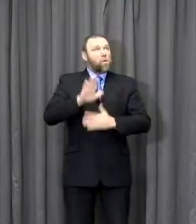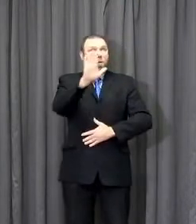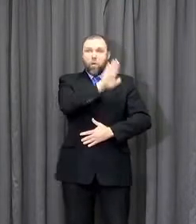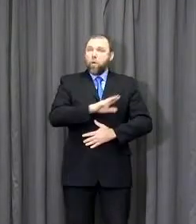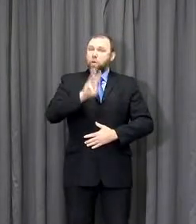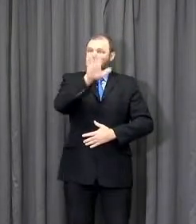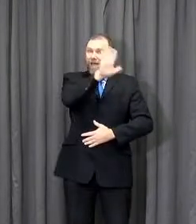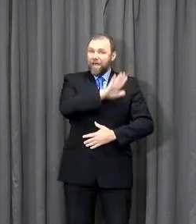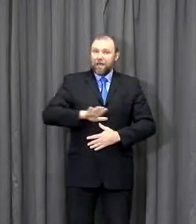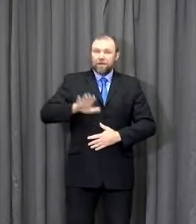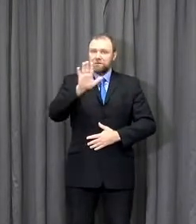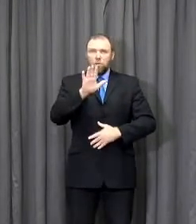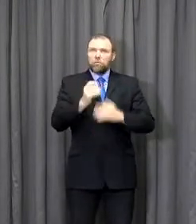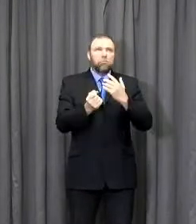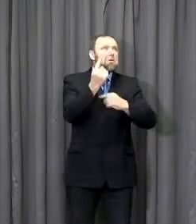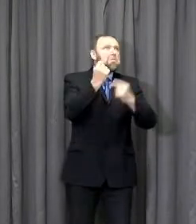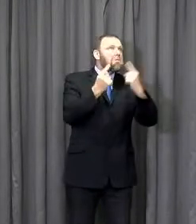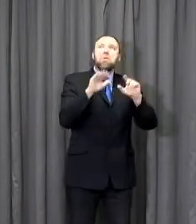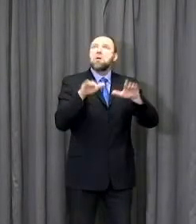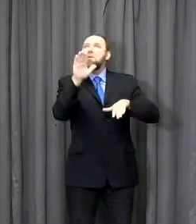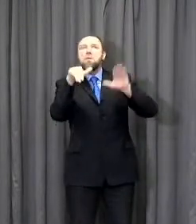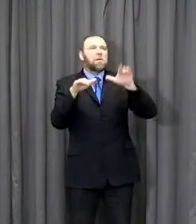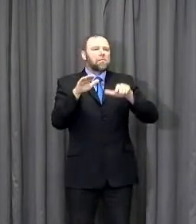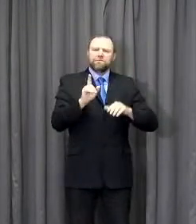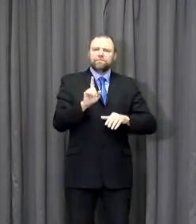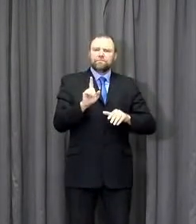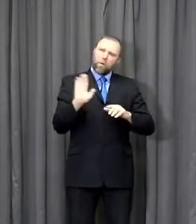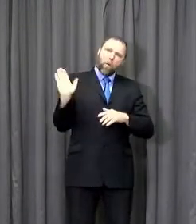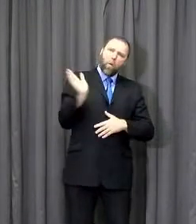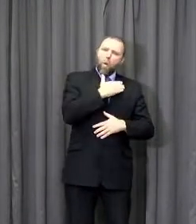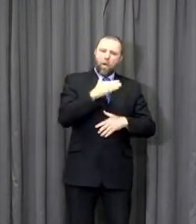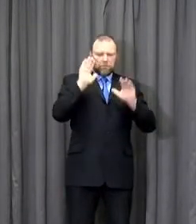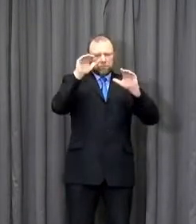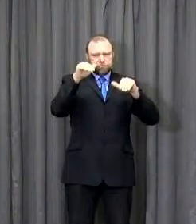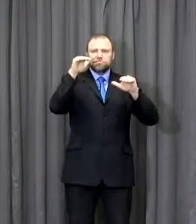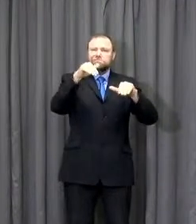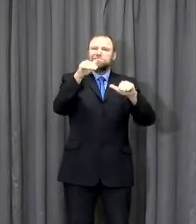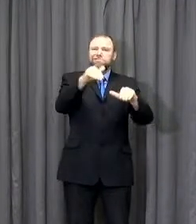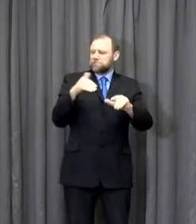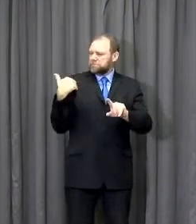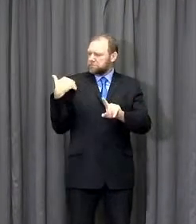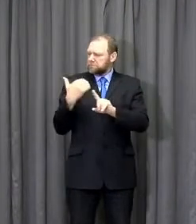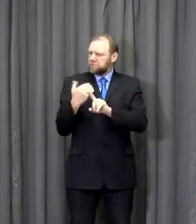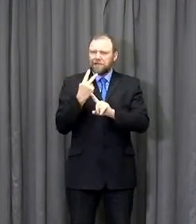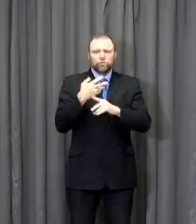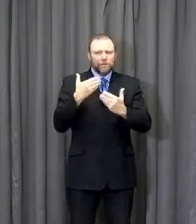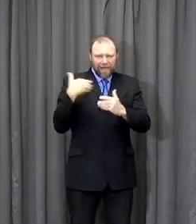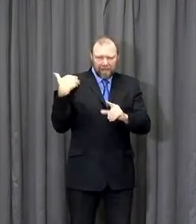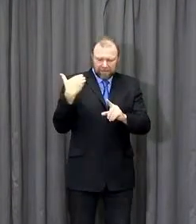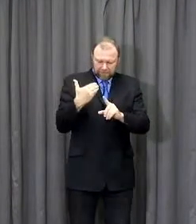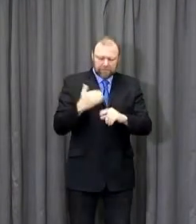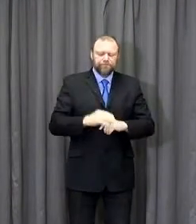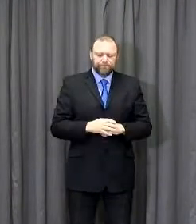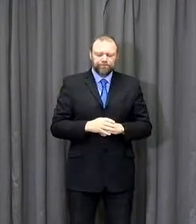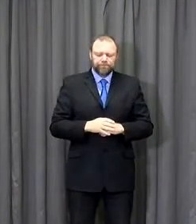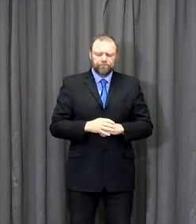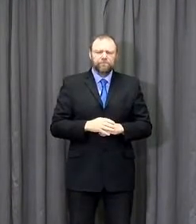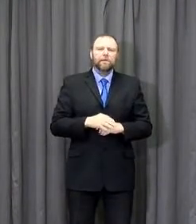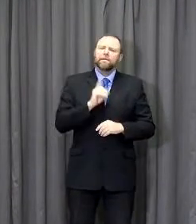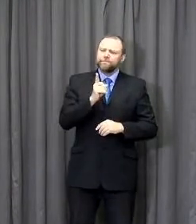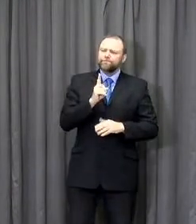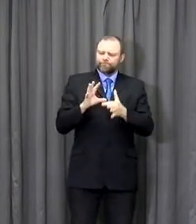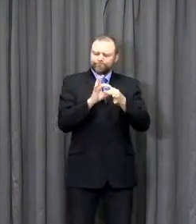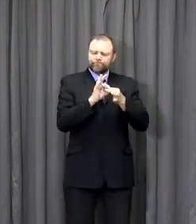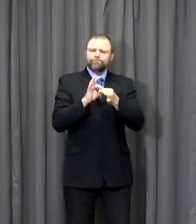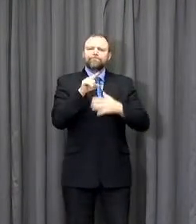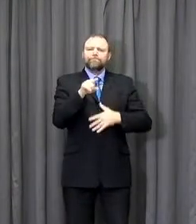Wales. Every local authority for the last 2 days has seen a falling rate. Alongside that, the case positivity rate,